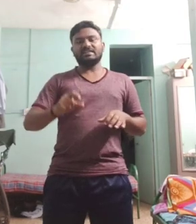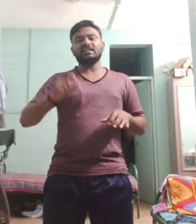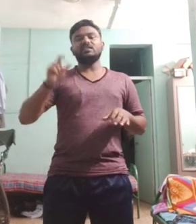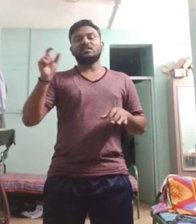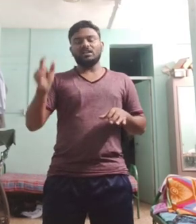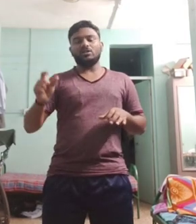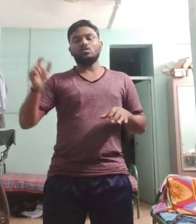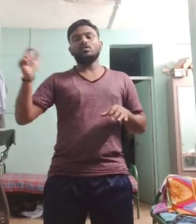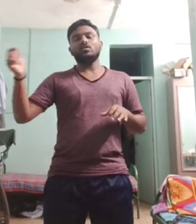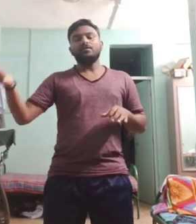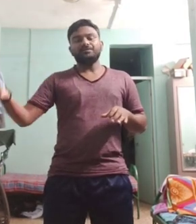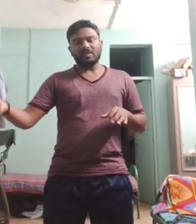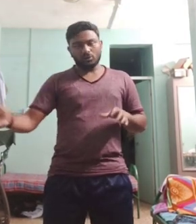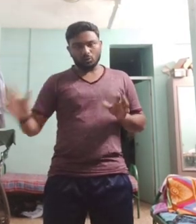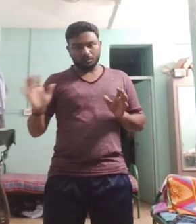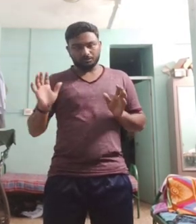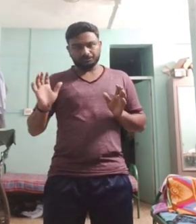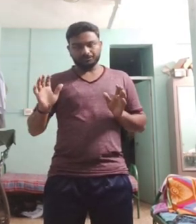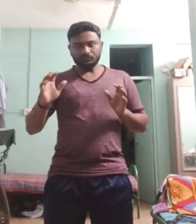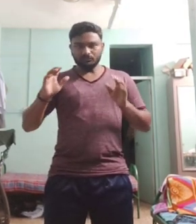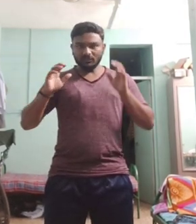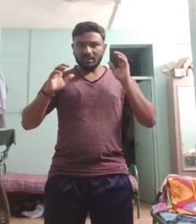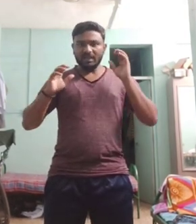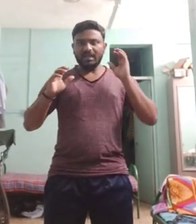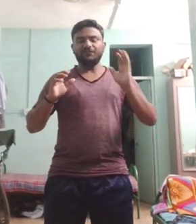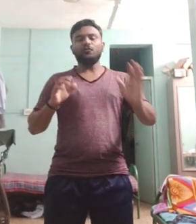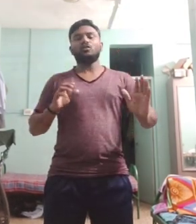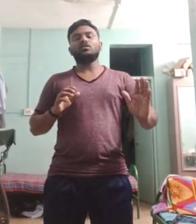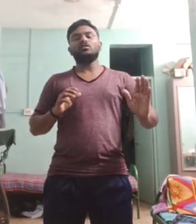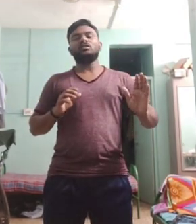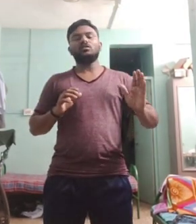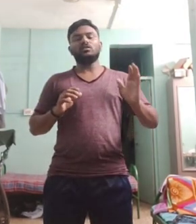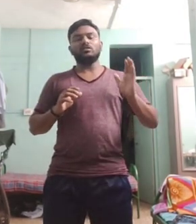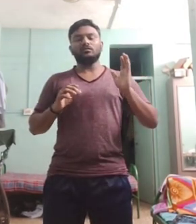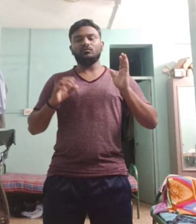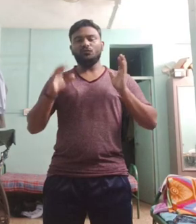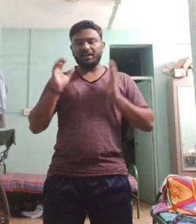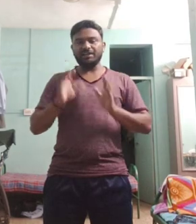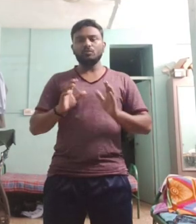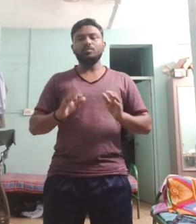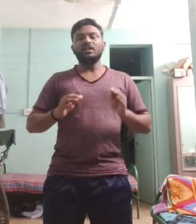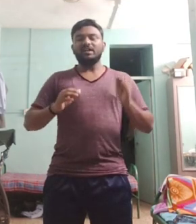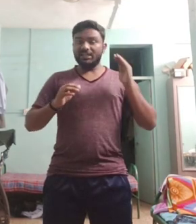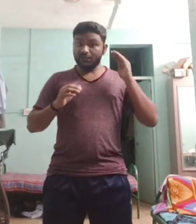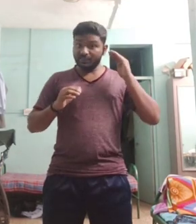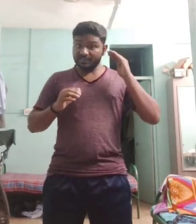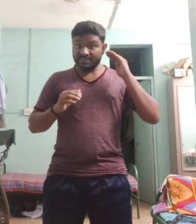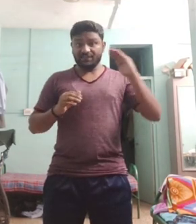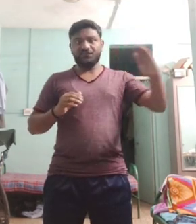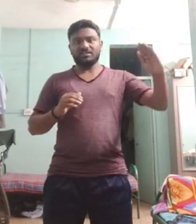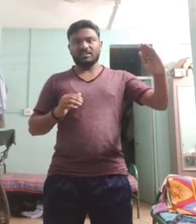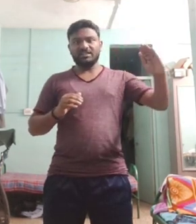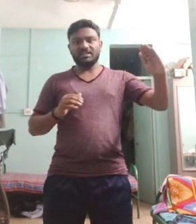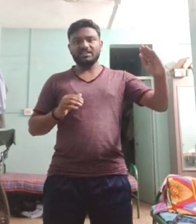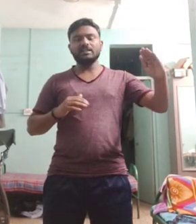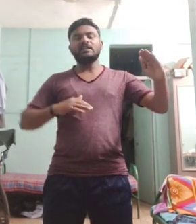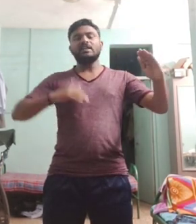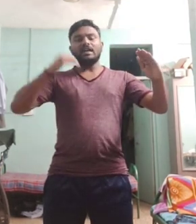exit control loop. And for while loop, it will check first condition and